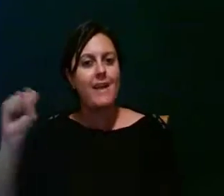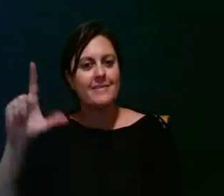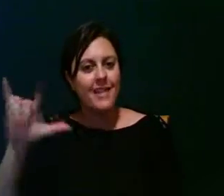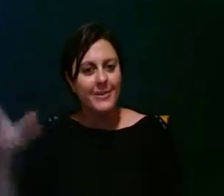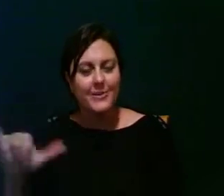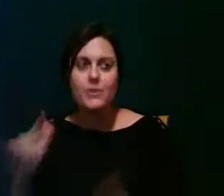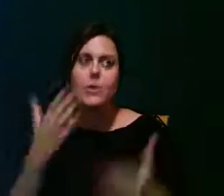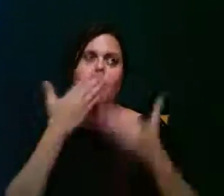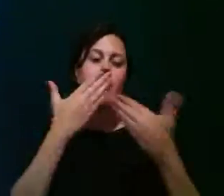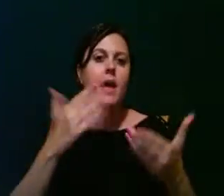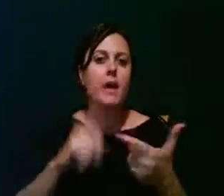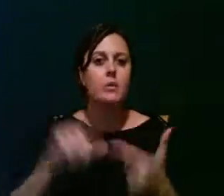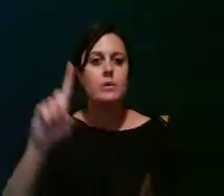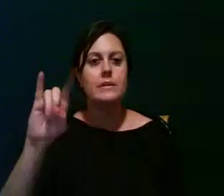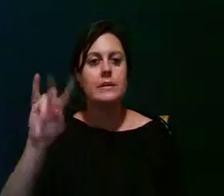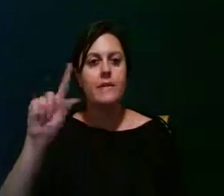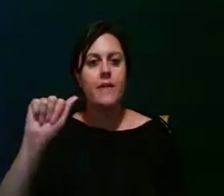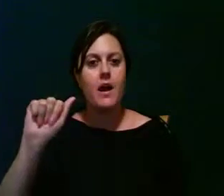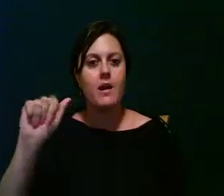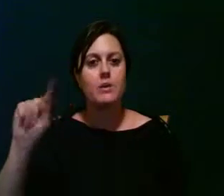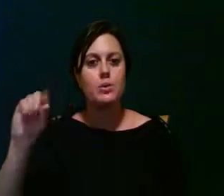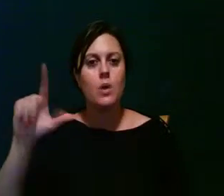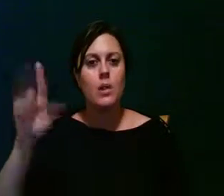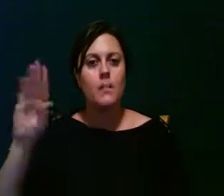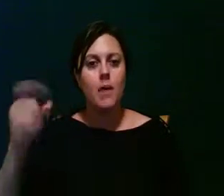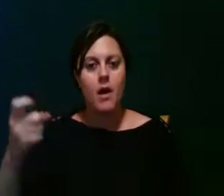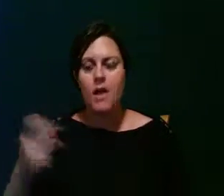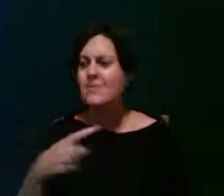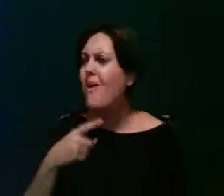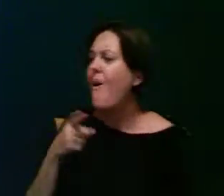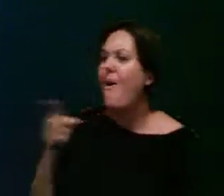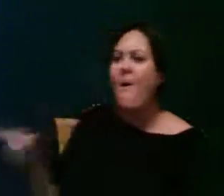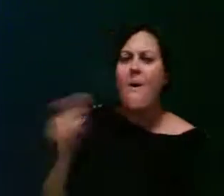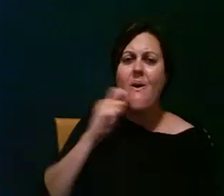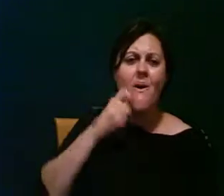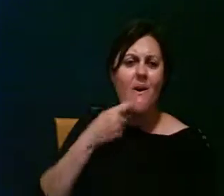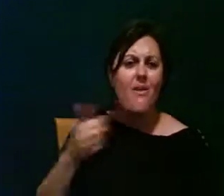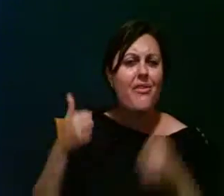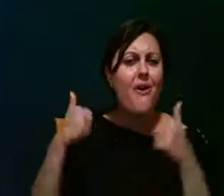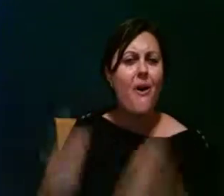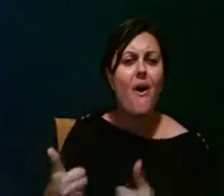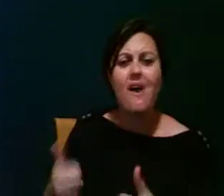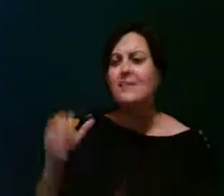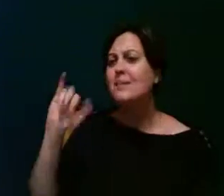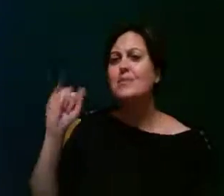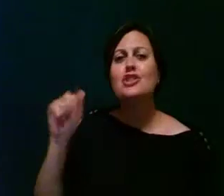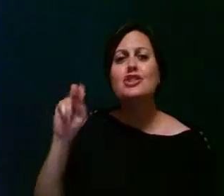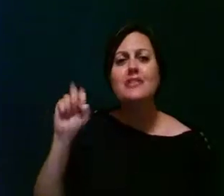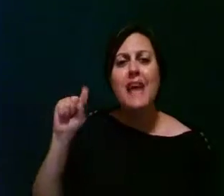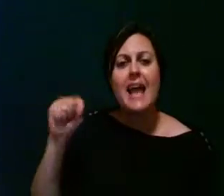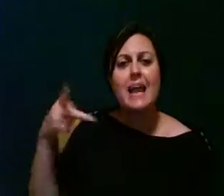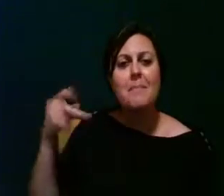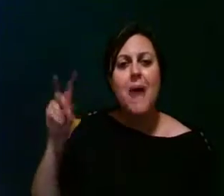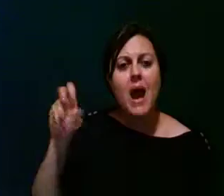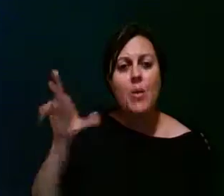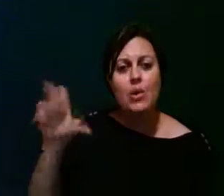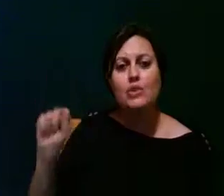this show. The best. Absolutely. So that Janet Powers, everybody at Diva Toolbox, we just adore. You guys